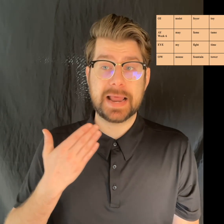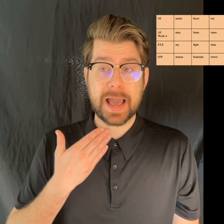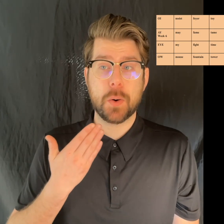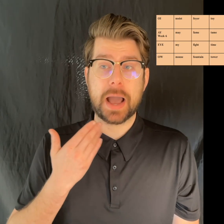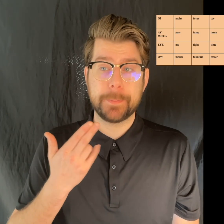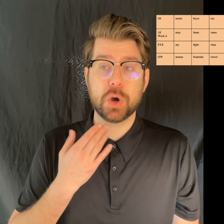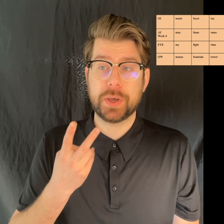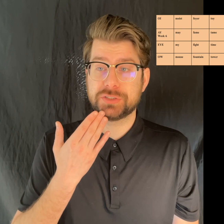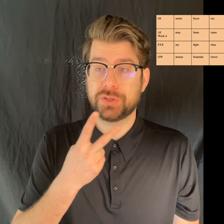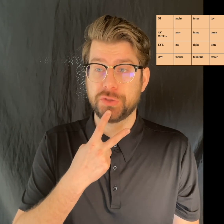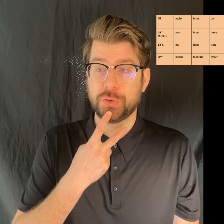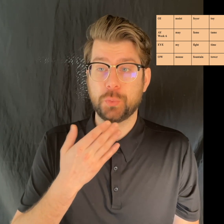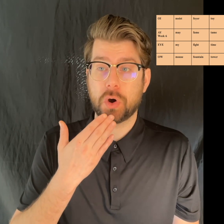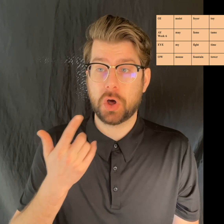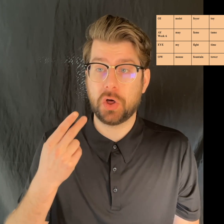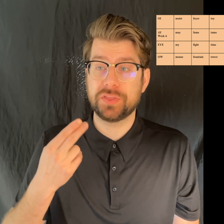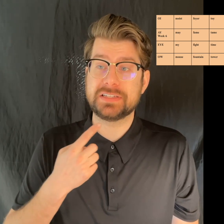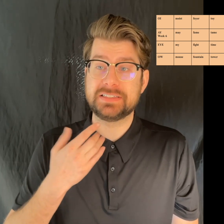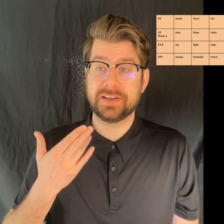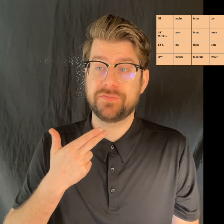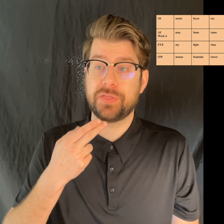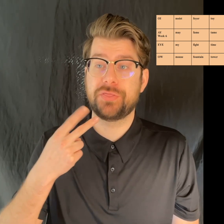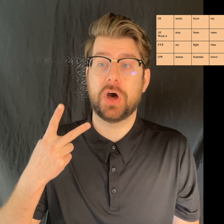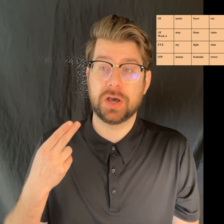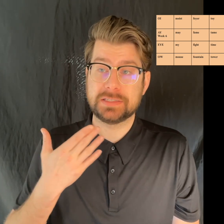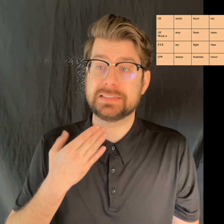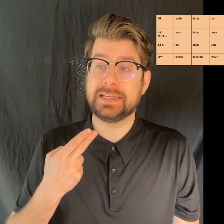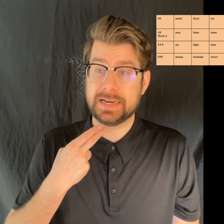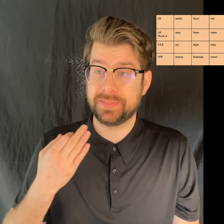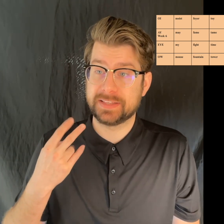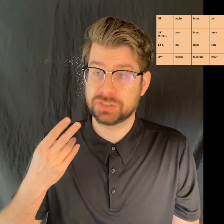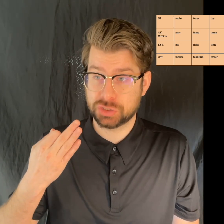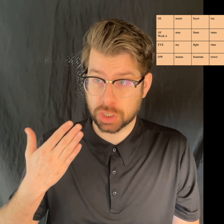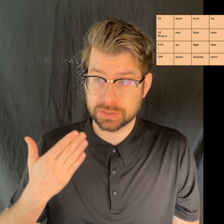Now I'm going to cue all the diphthongs in this chart.